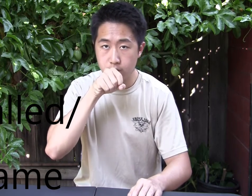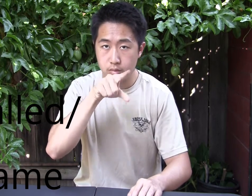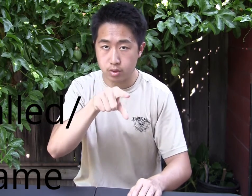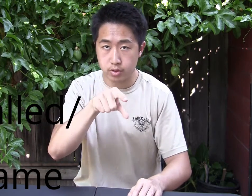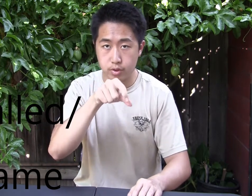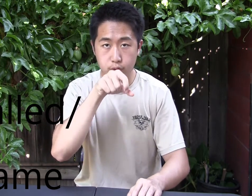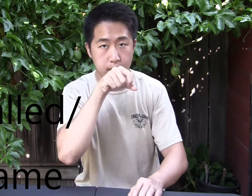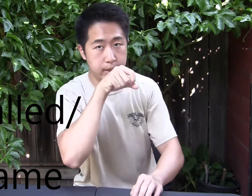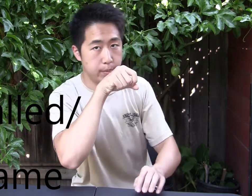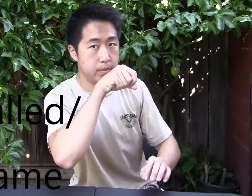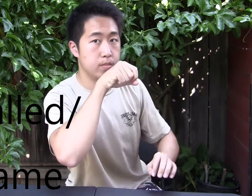So no, I am